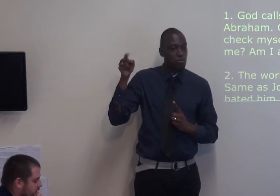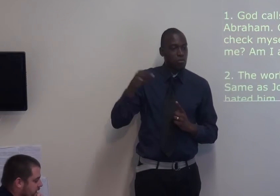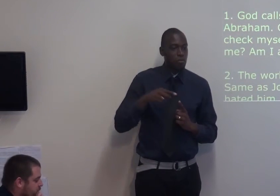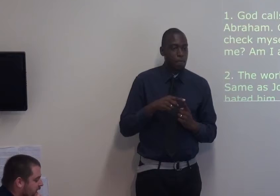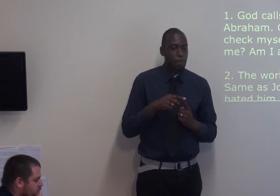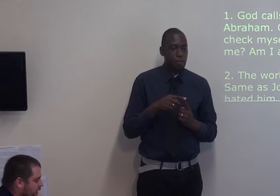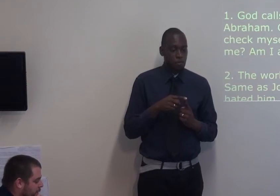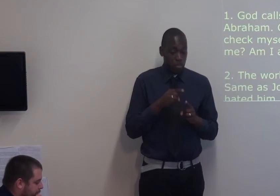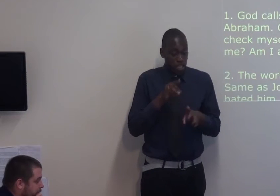Same as Abraham.